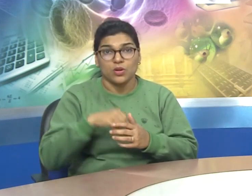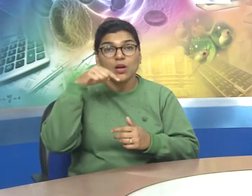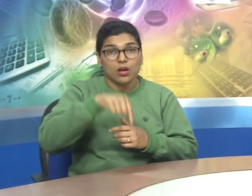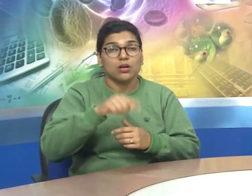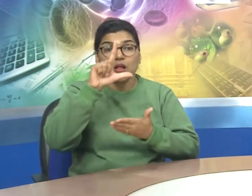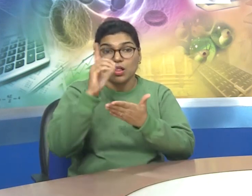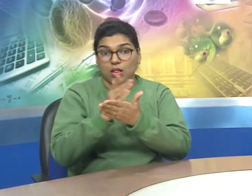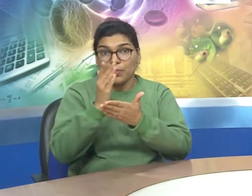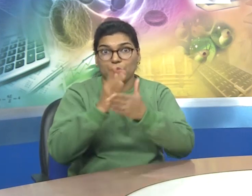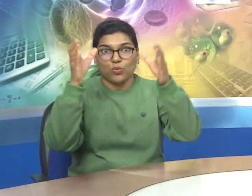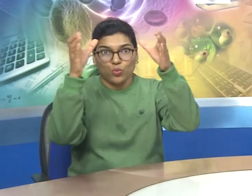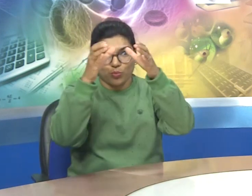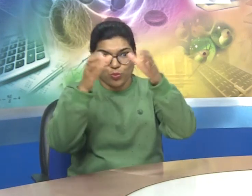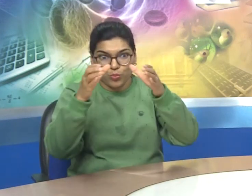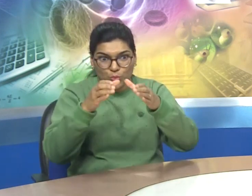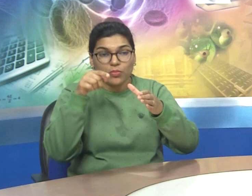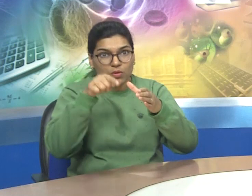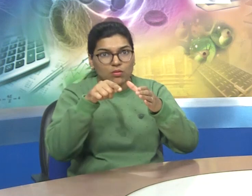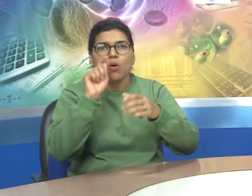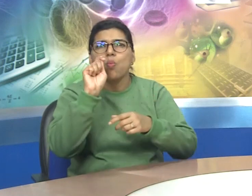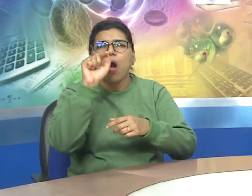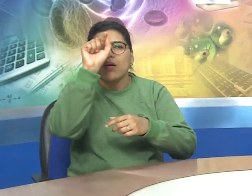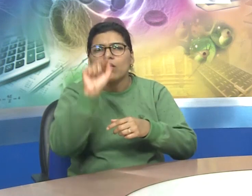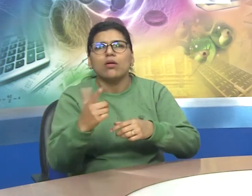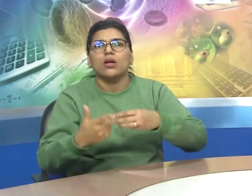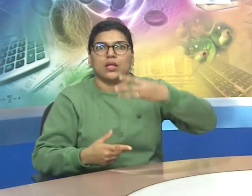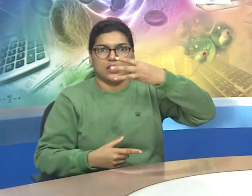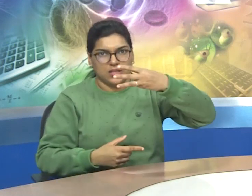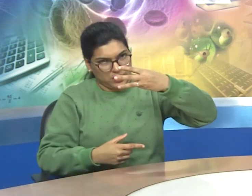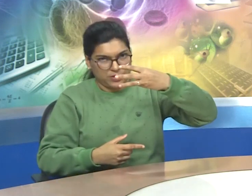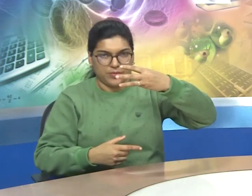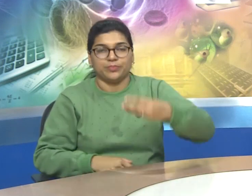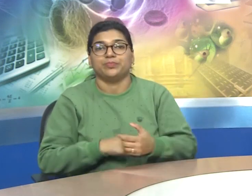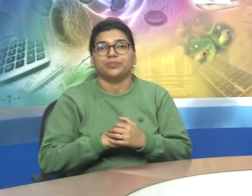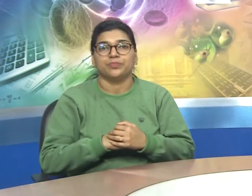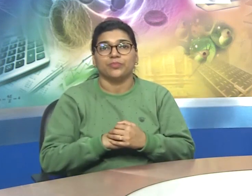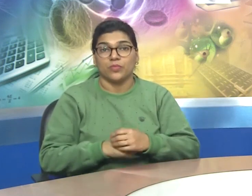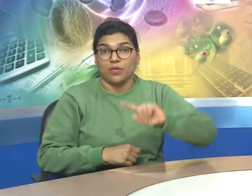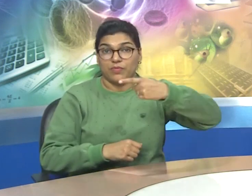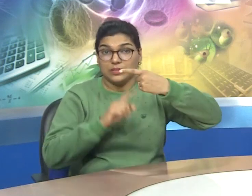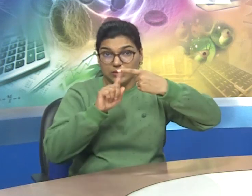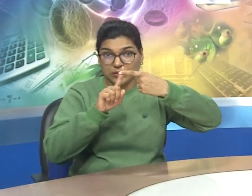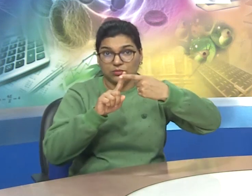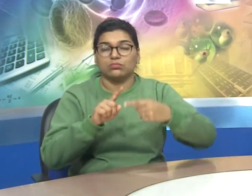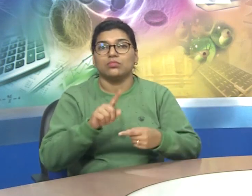previous parts from 1 to 3. Now in this section, we would be discussing the functions of